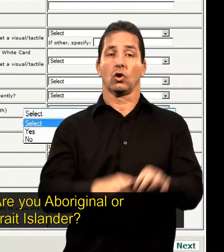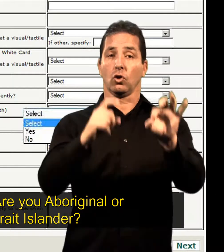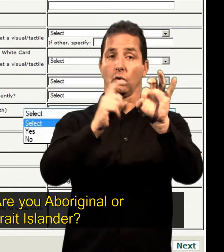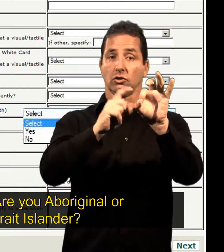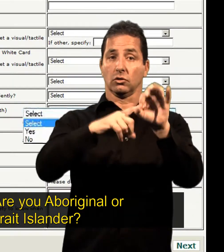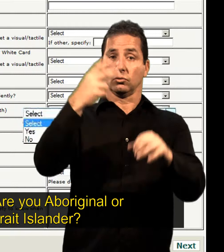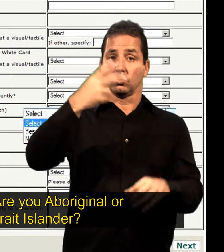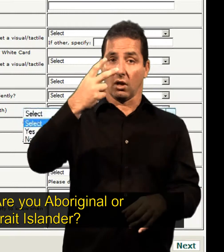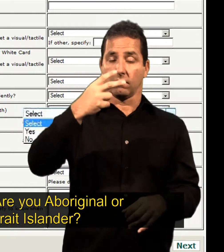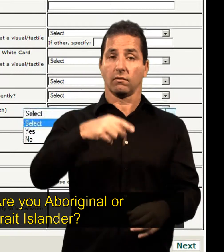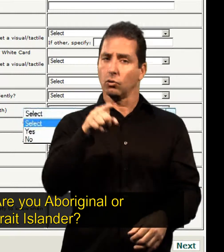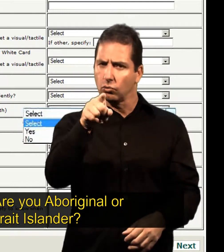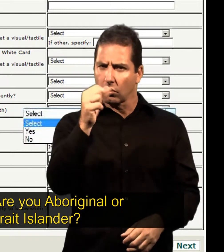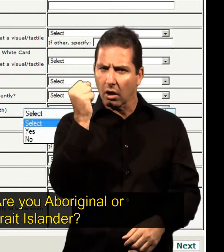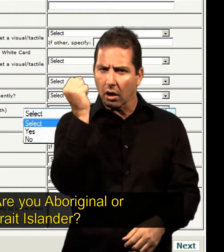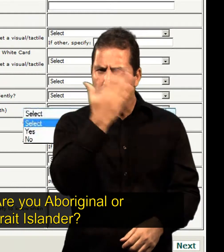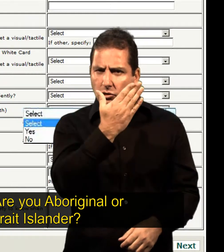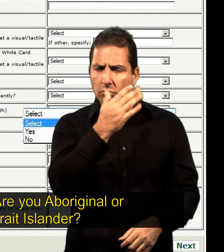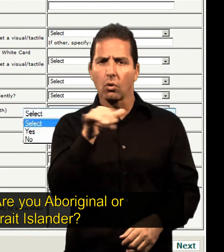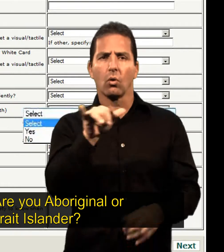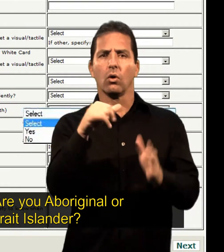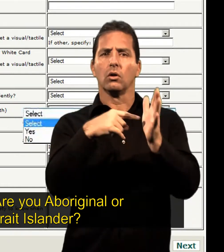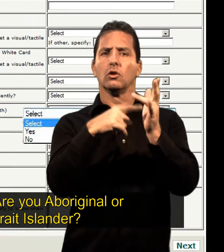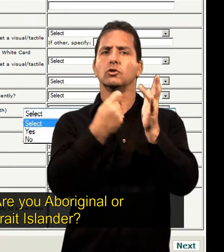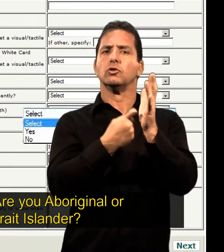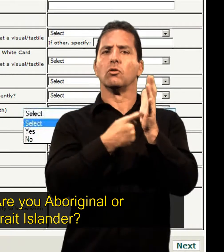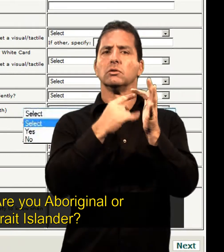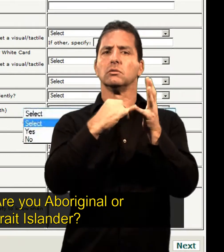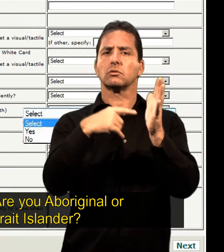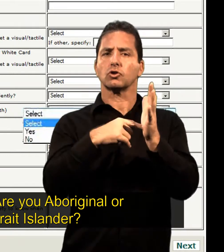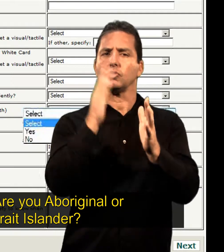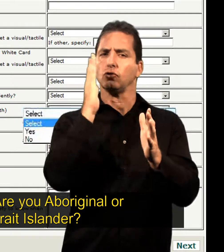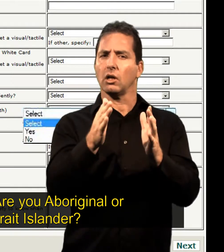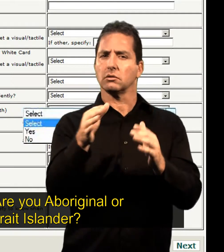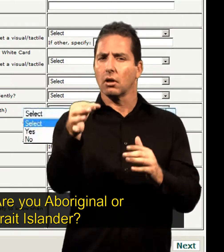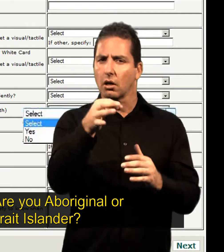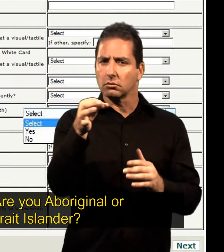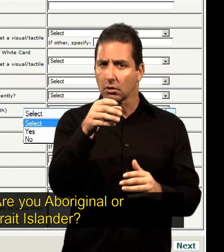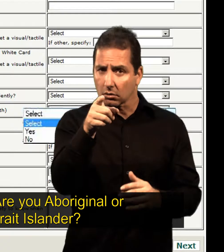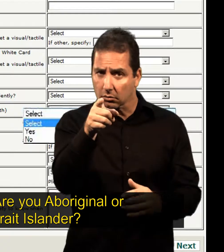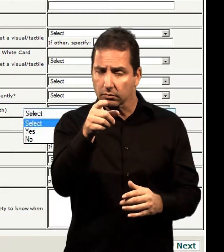Question 12. Are you Aboriginal or Torres Strait Islander?